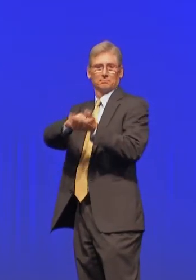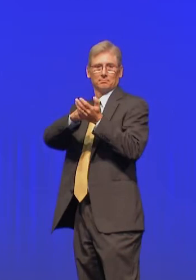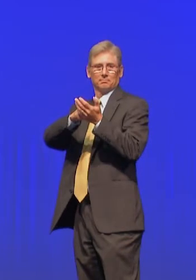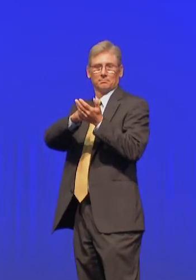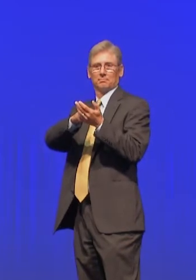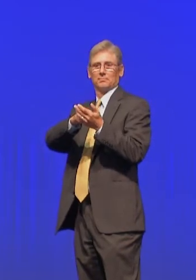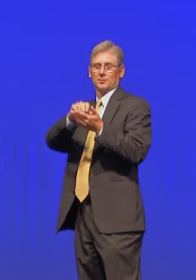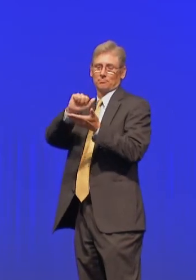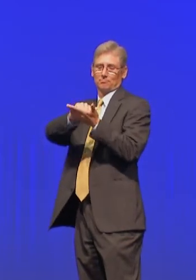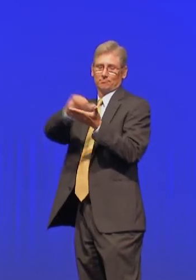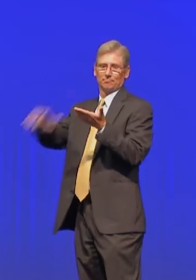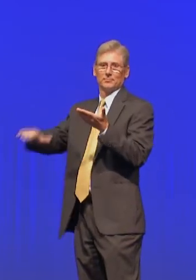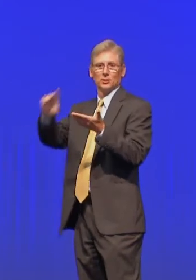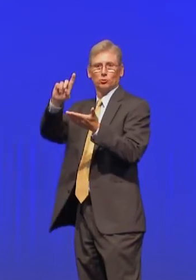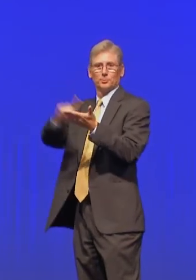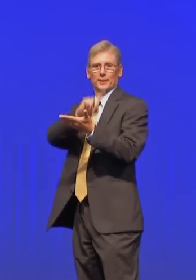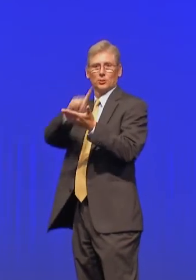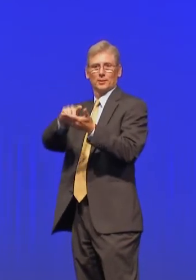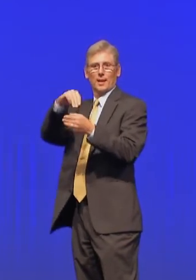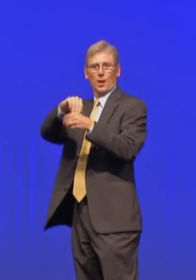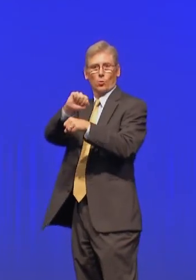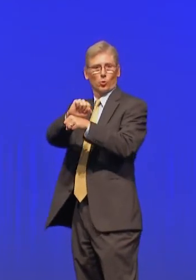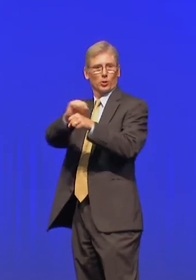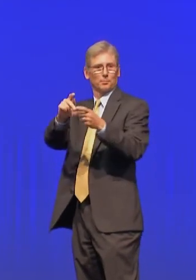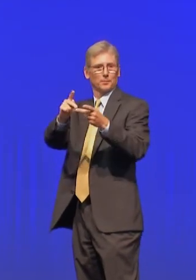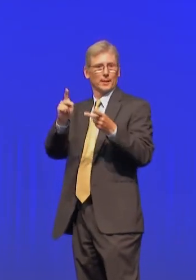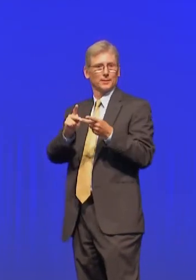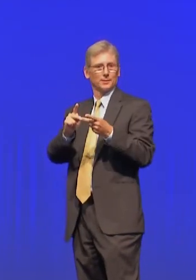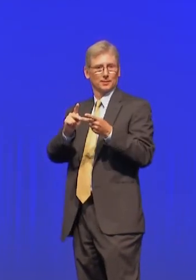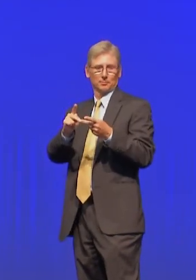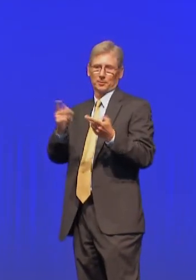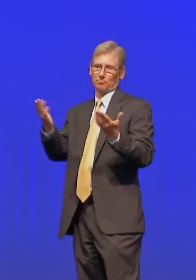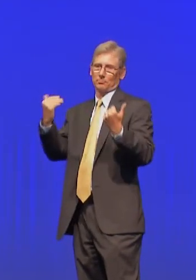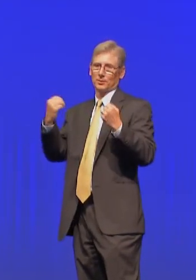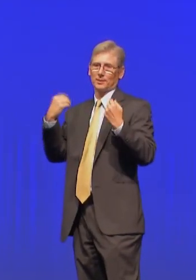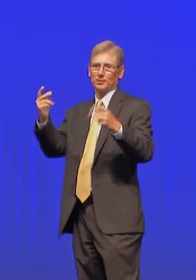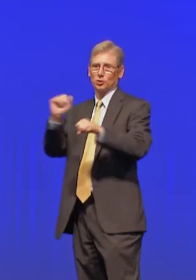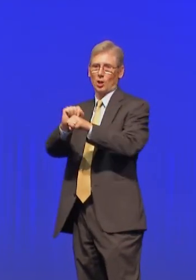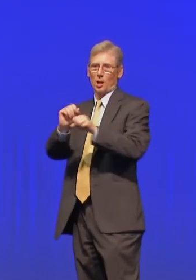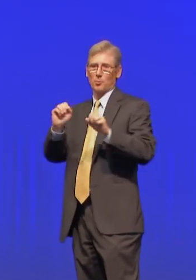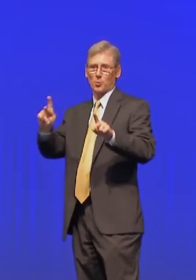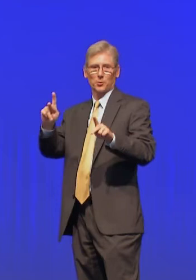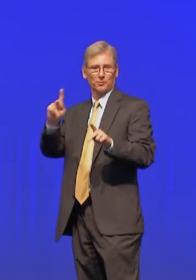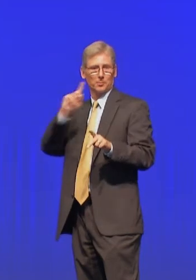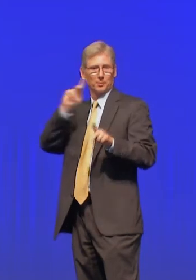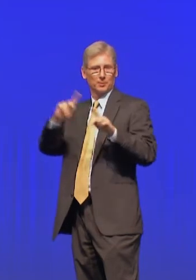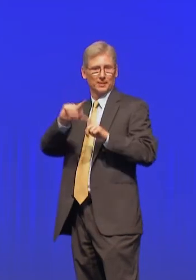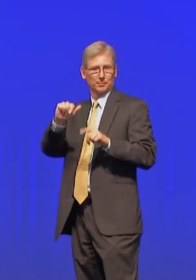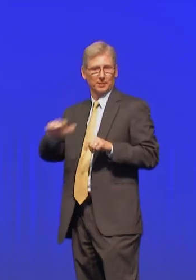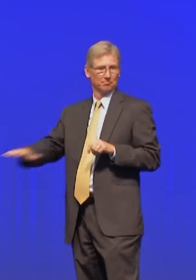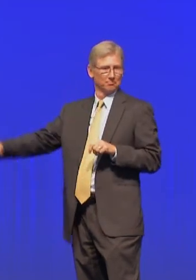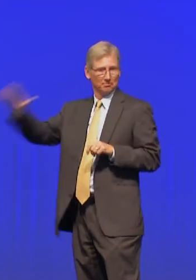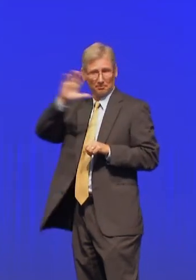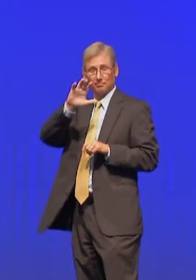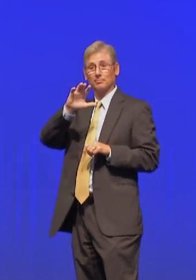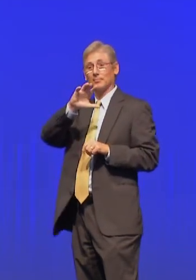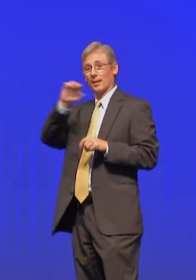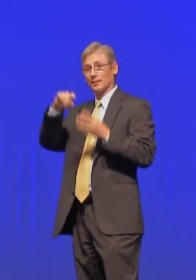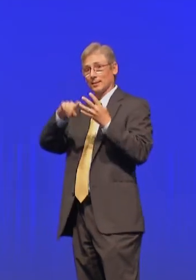disabilities. The ADA requires the elimination of discrimination in the workplace to provide access to equal opportunity for